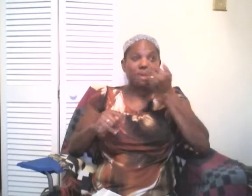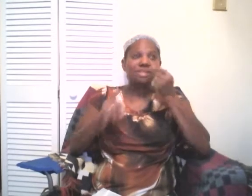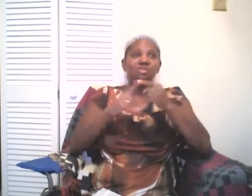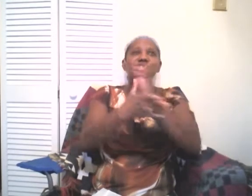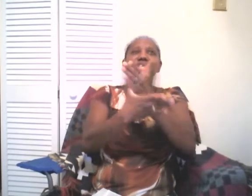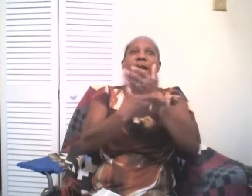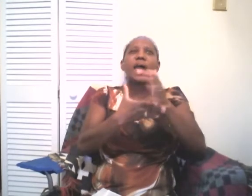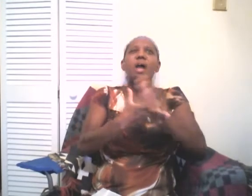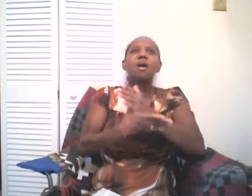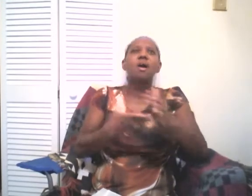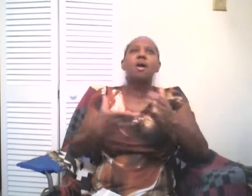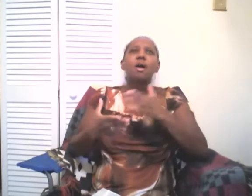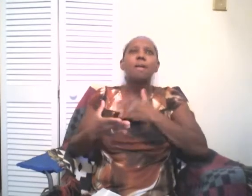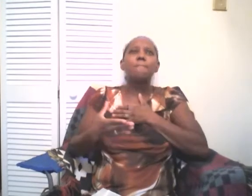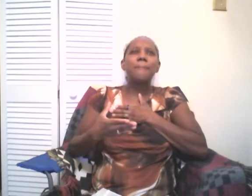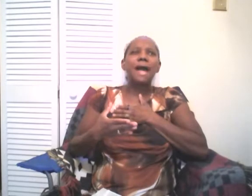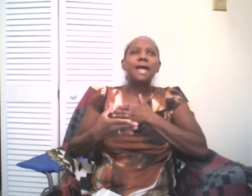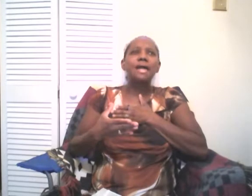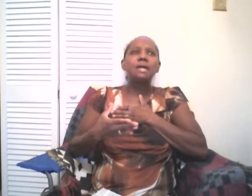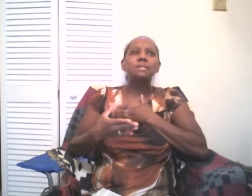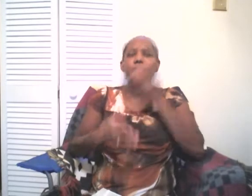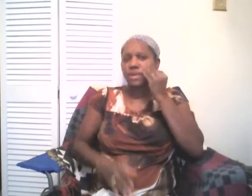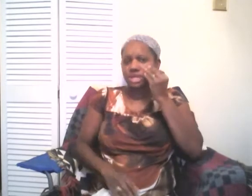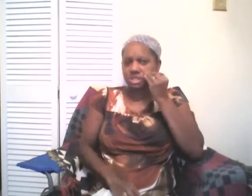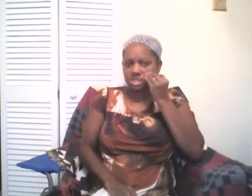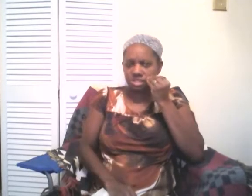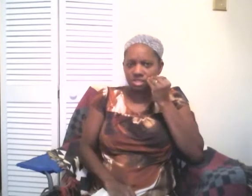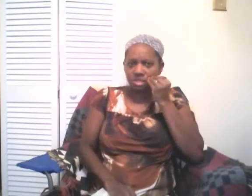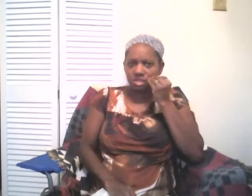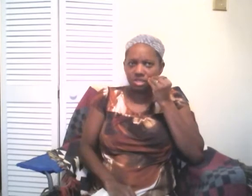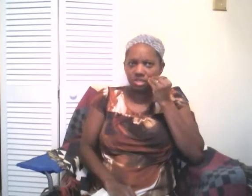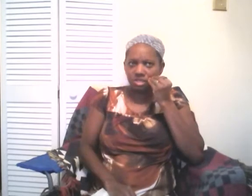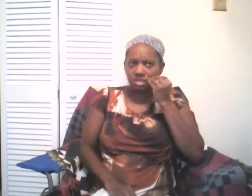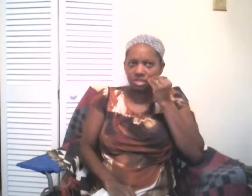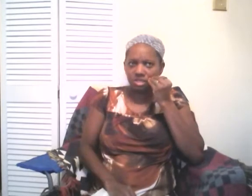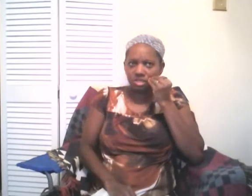to share my experience.